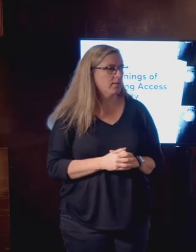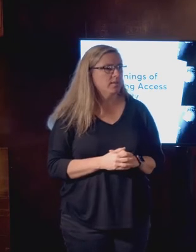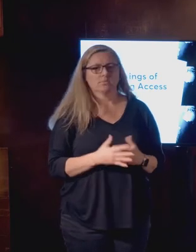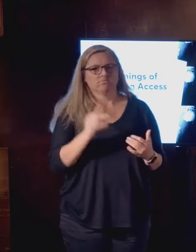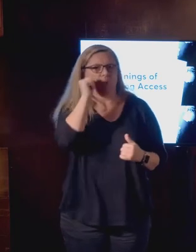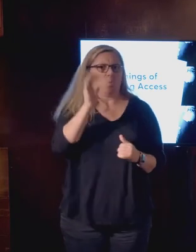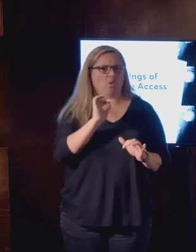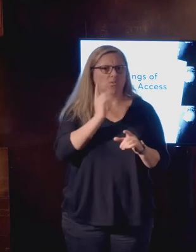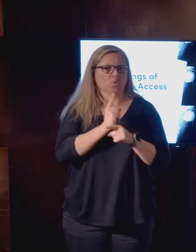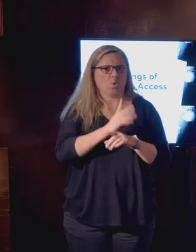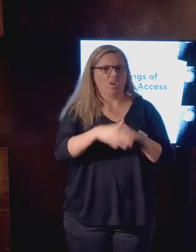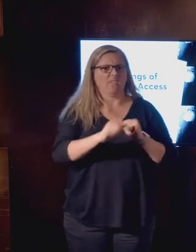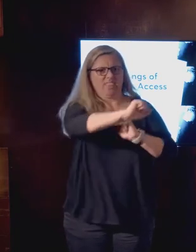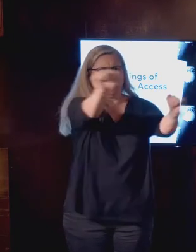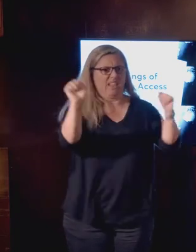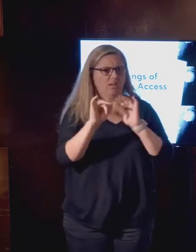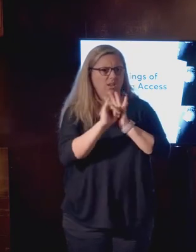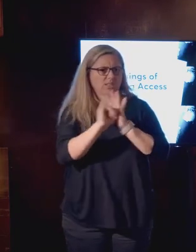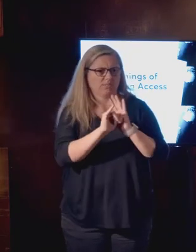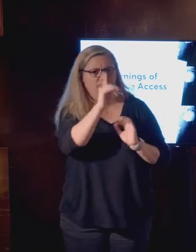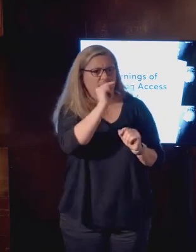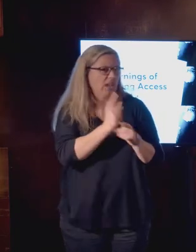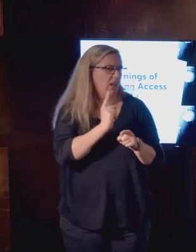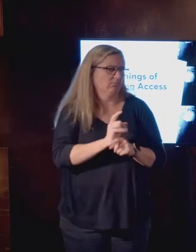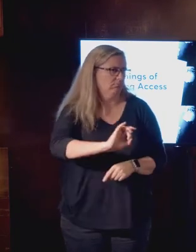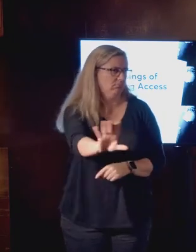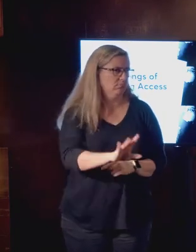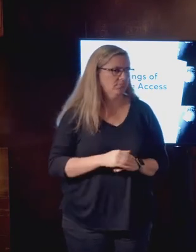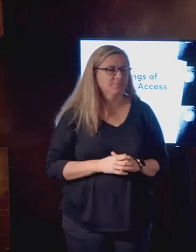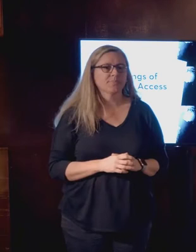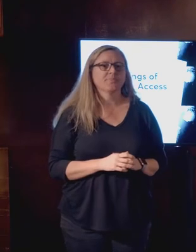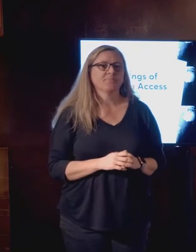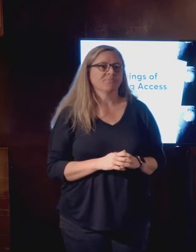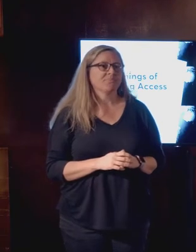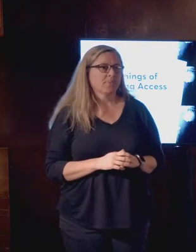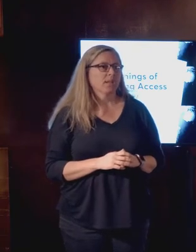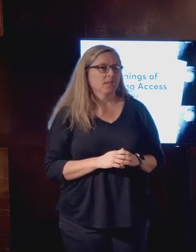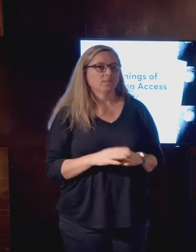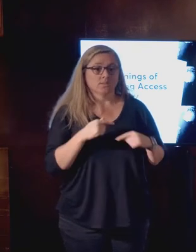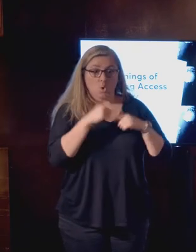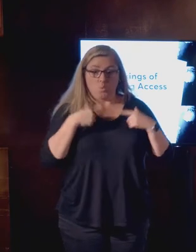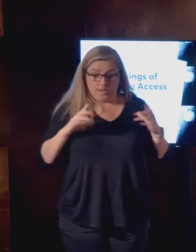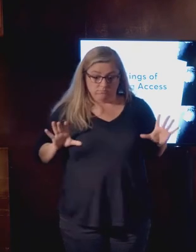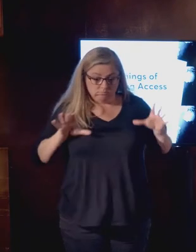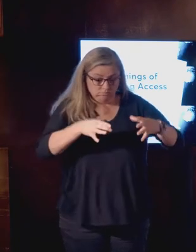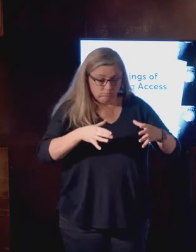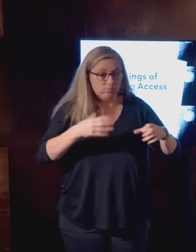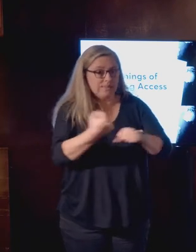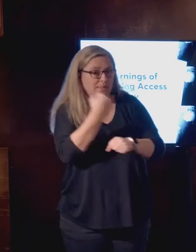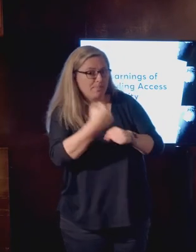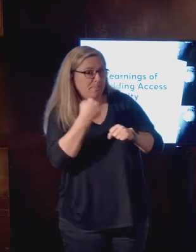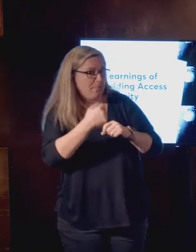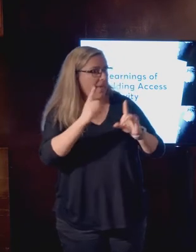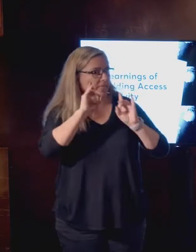I won't talk on their identity. They can talk for themselves at some point. But and we all got together and we created this show, which